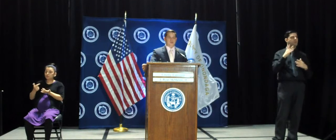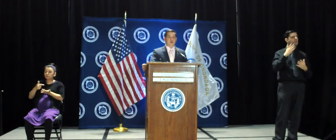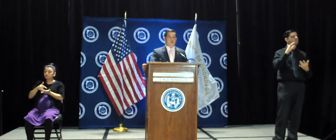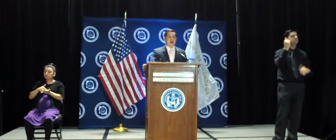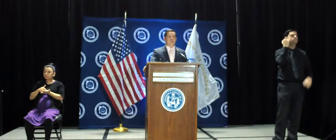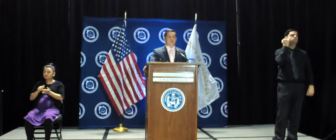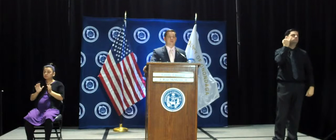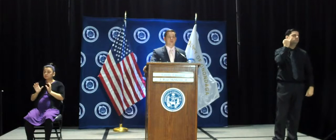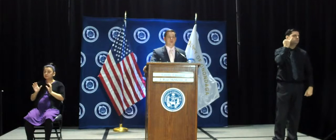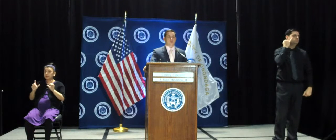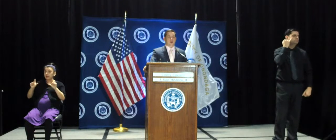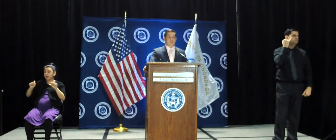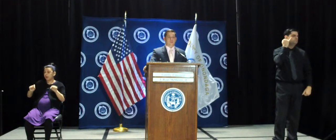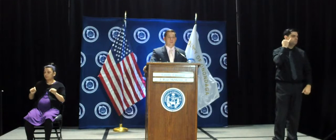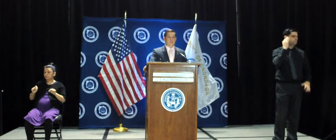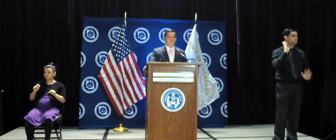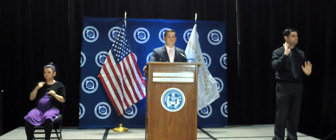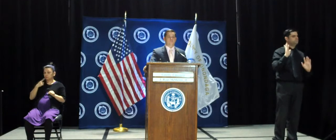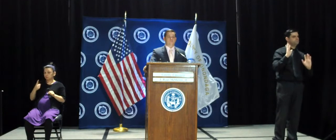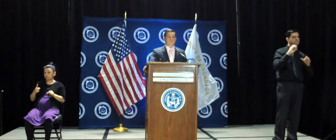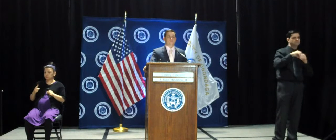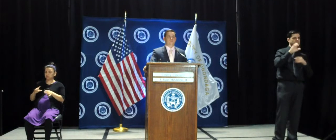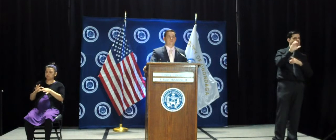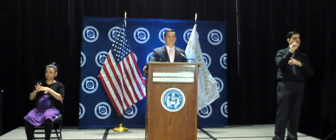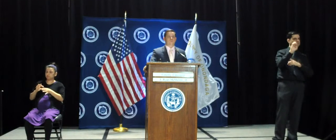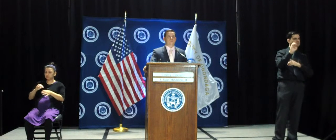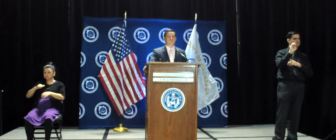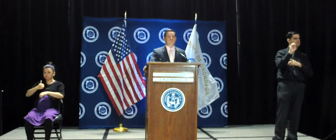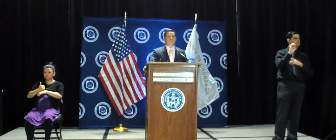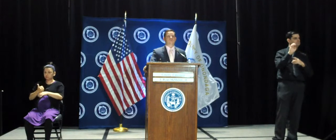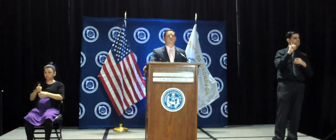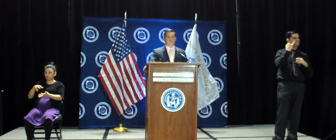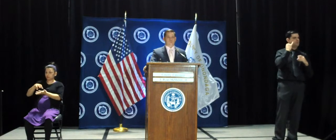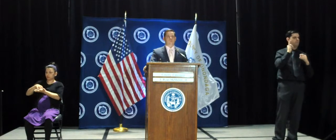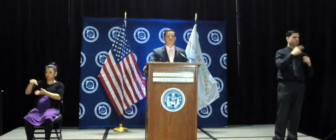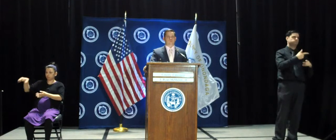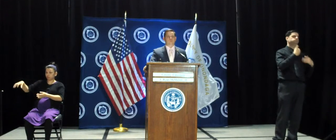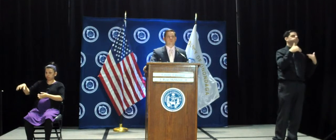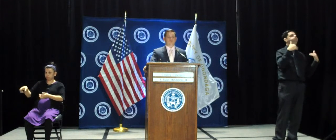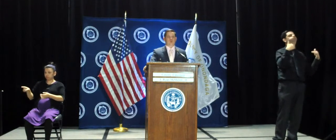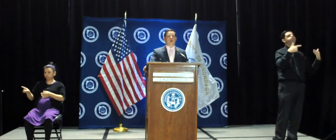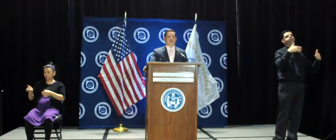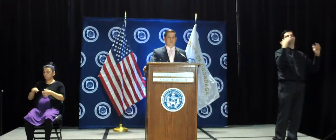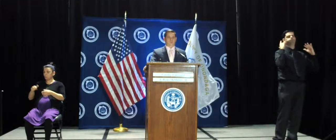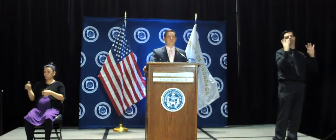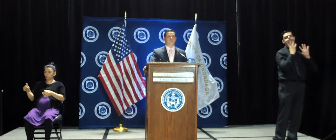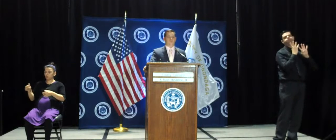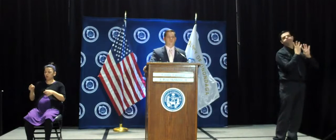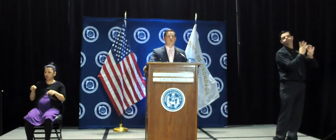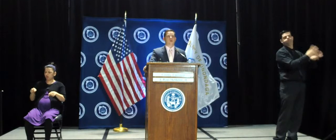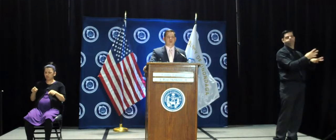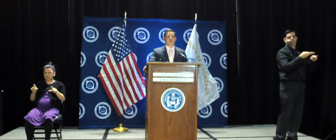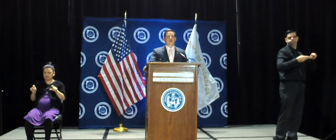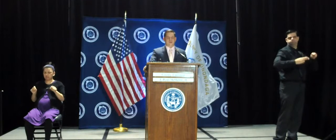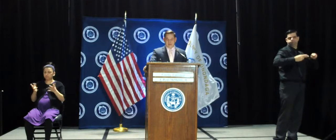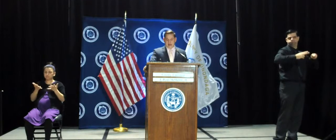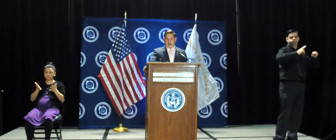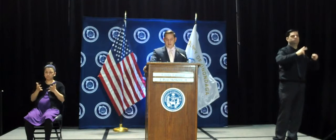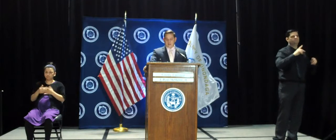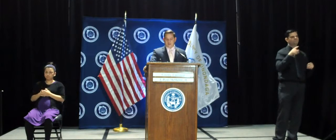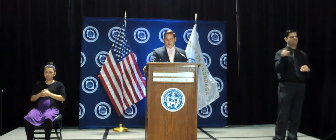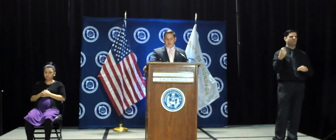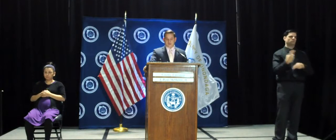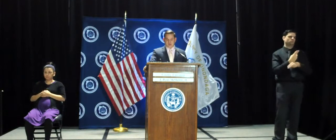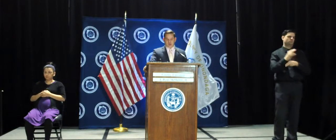worst case scenario happens. But hospitals are moving to increase their ICU capacity right now? Correct. Because of the increasing number?